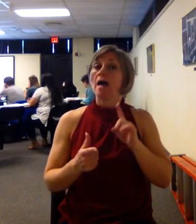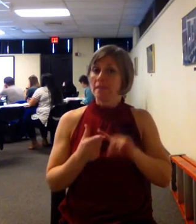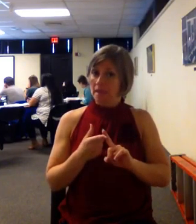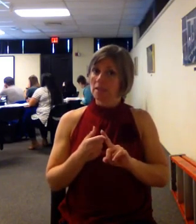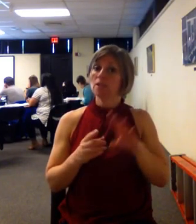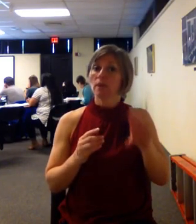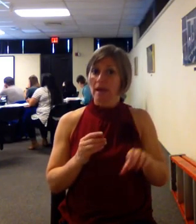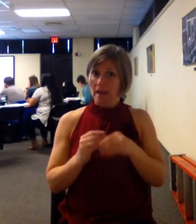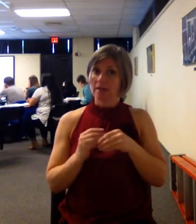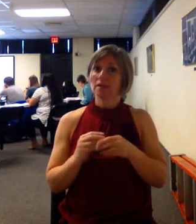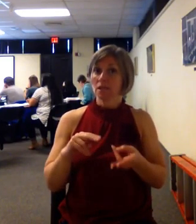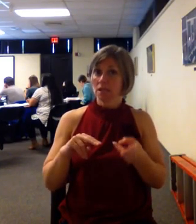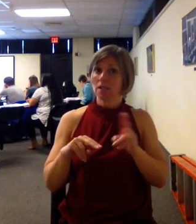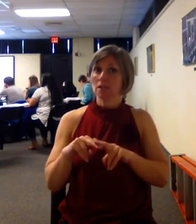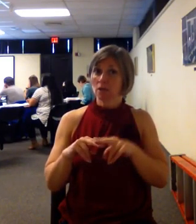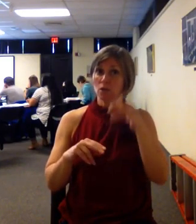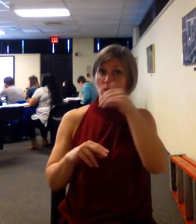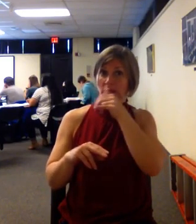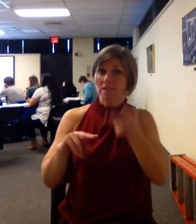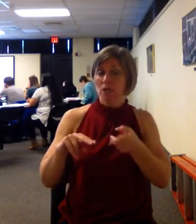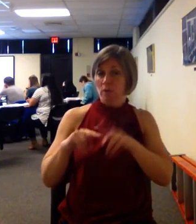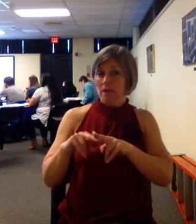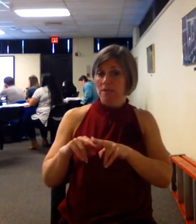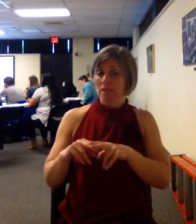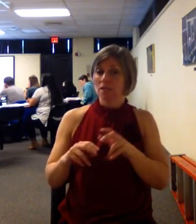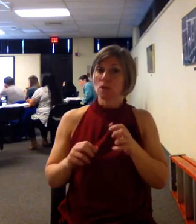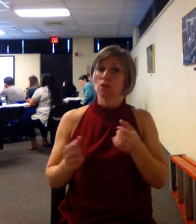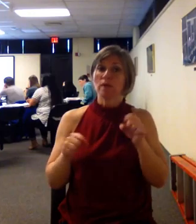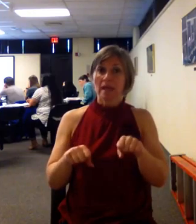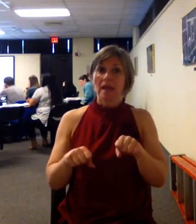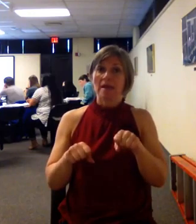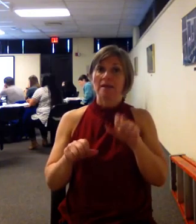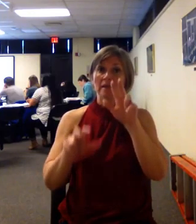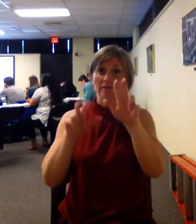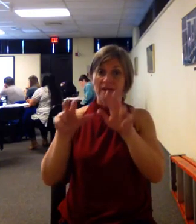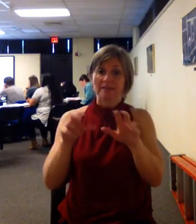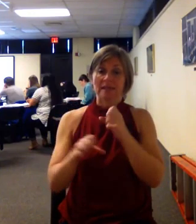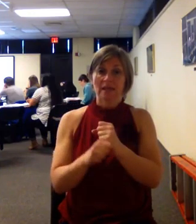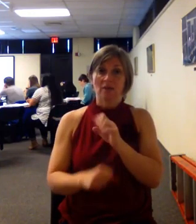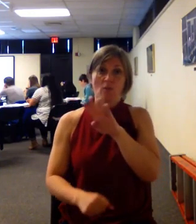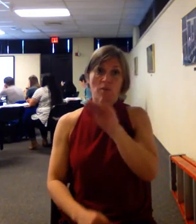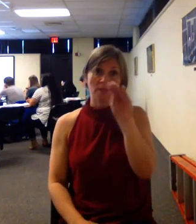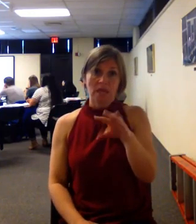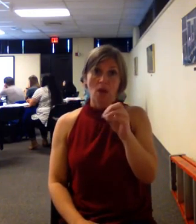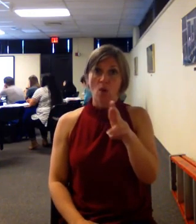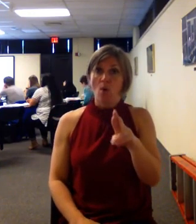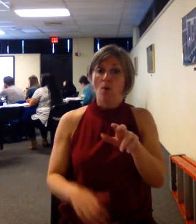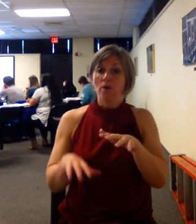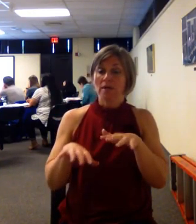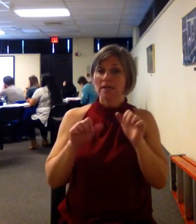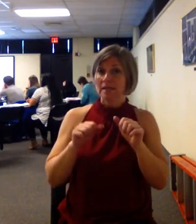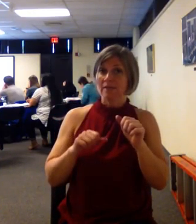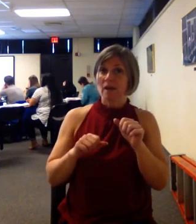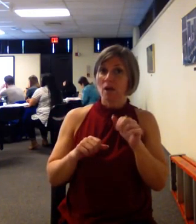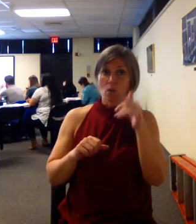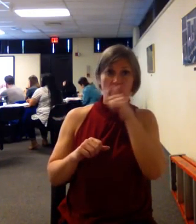the risk-free. So you can either invest at risk-free and get 4%, or you leave risk-free, and over here